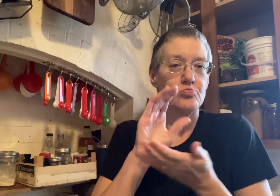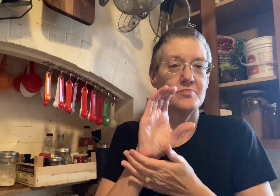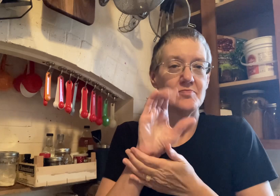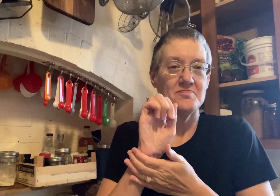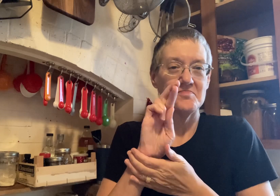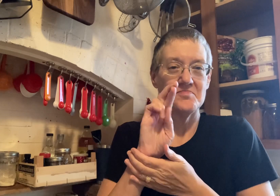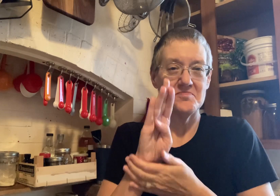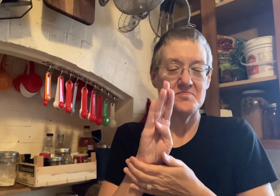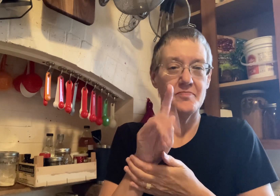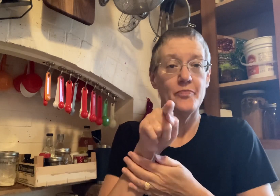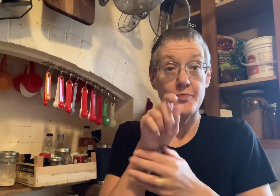simple and less carbs.